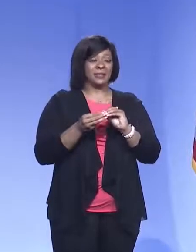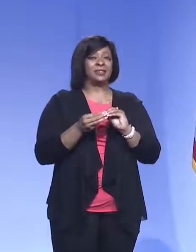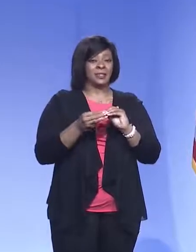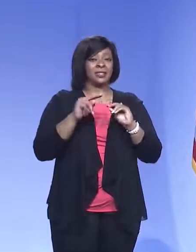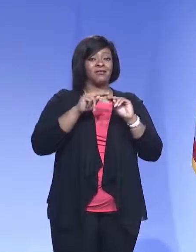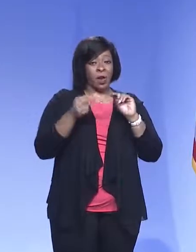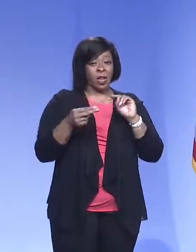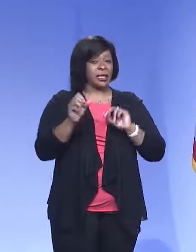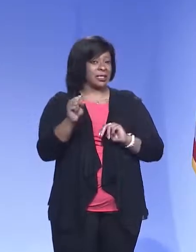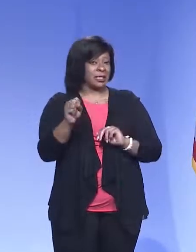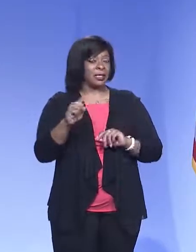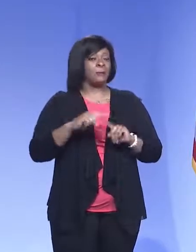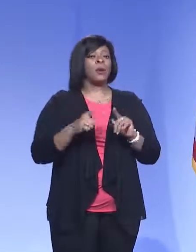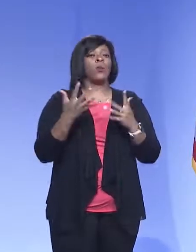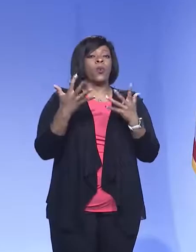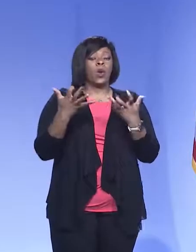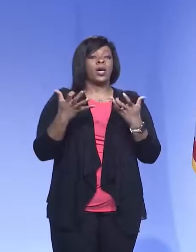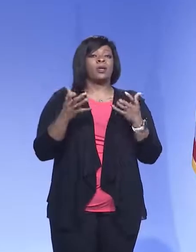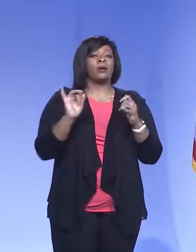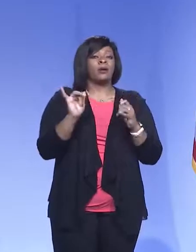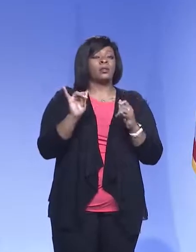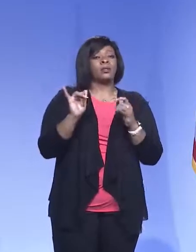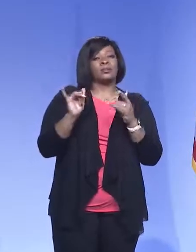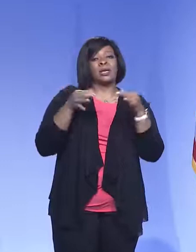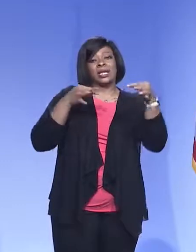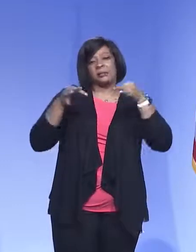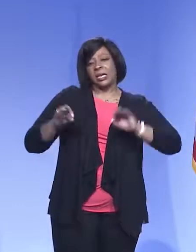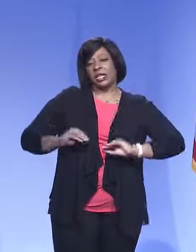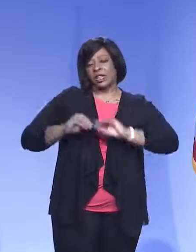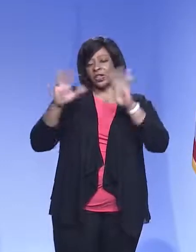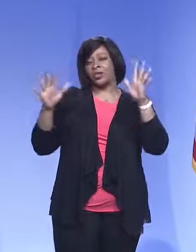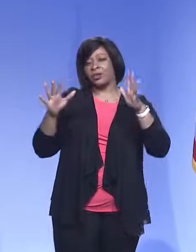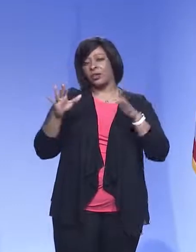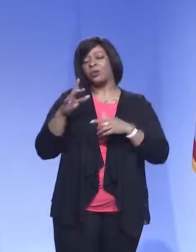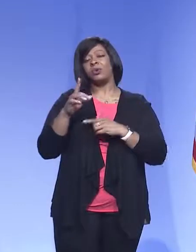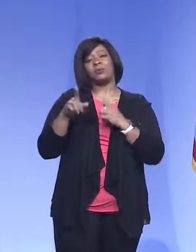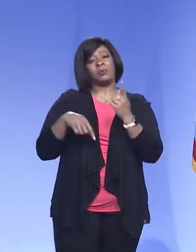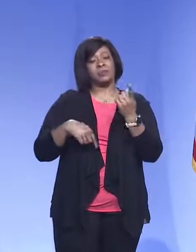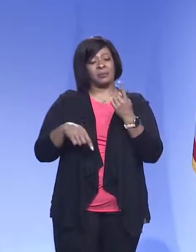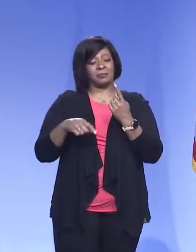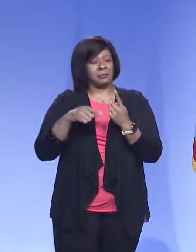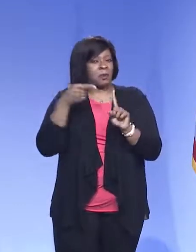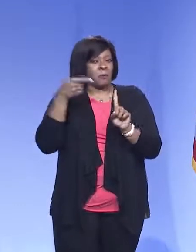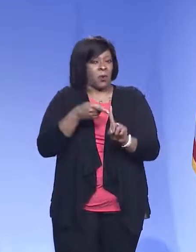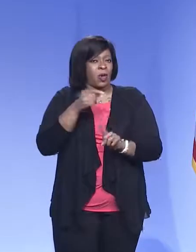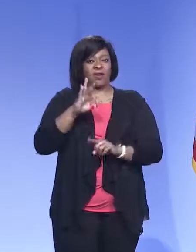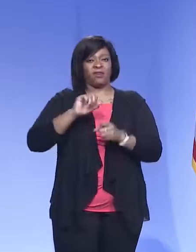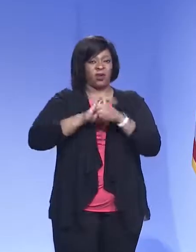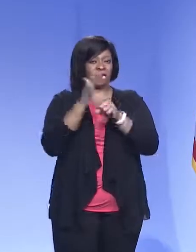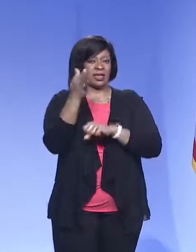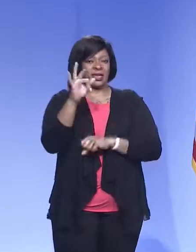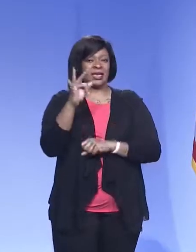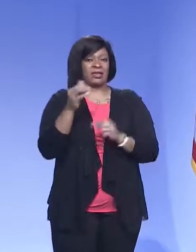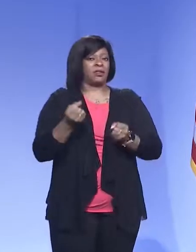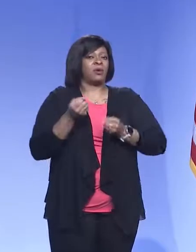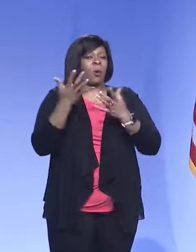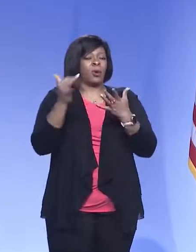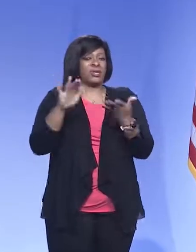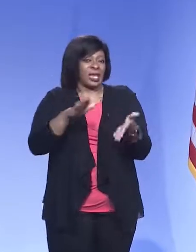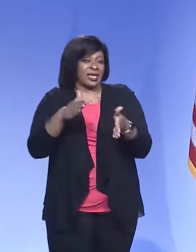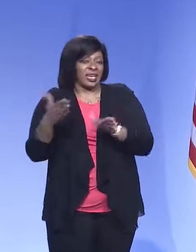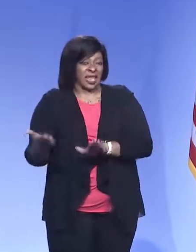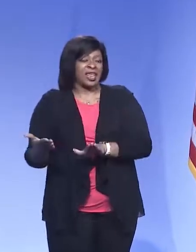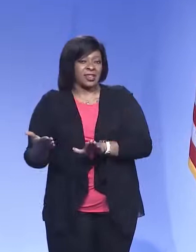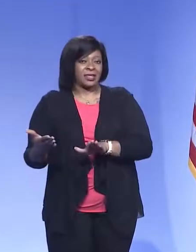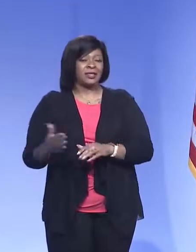but we want to put them also into context, at least when it comes to COVID-19 as a cause of death. And